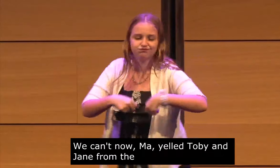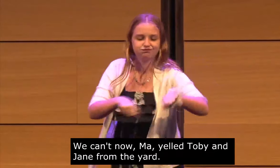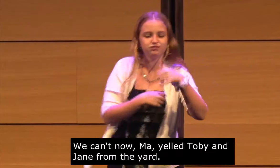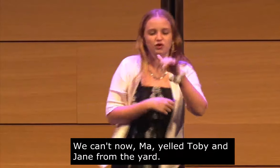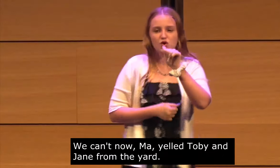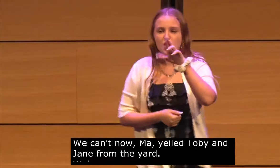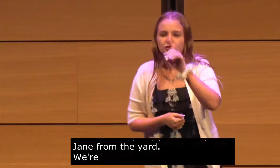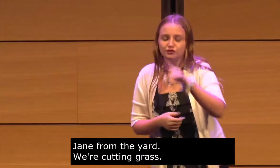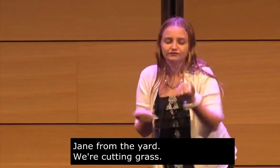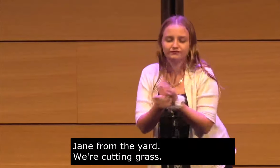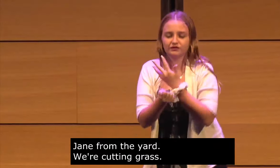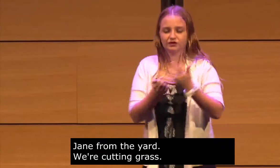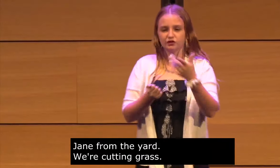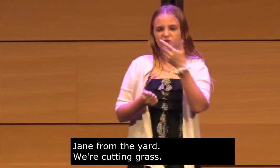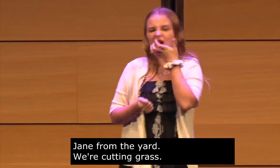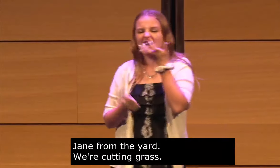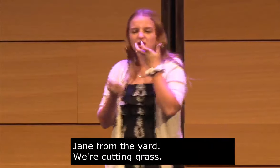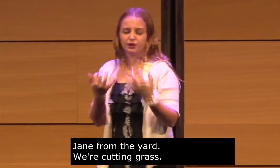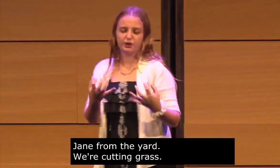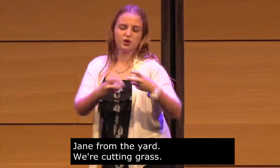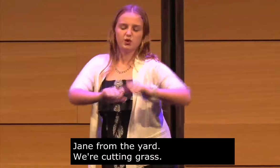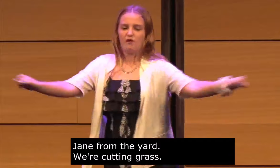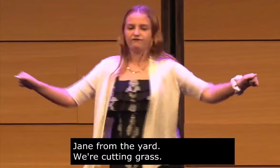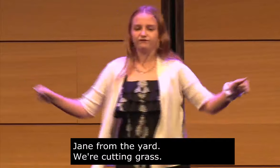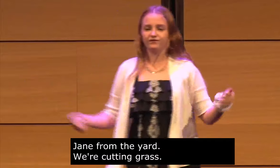Jane from the yard. "We're cutting grass."